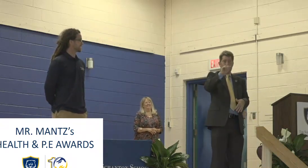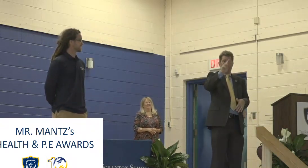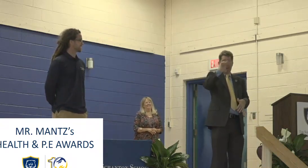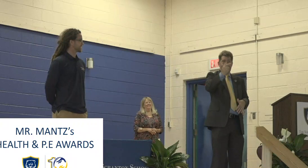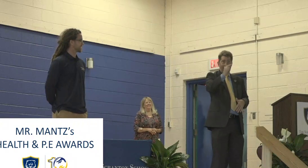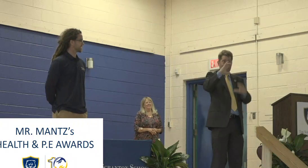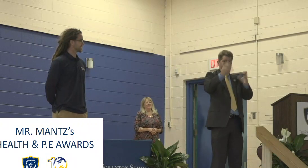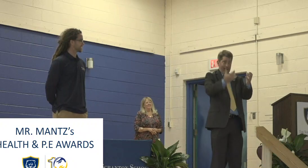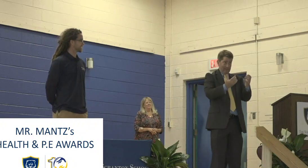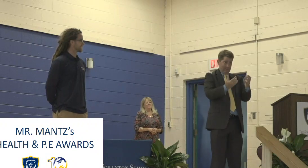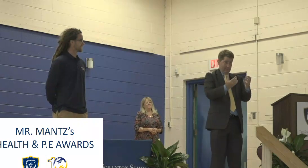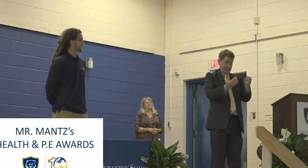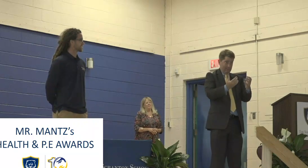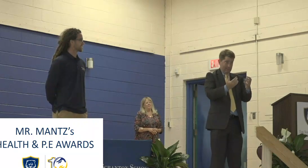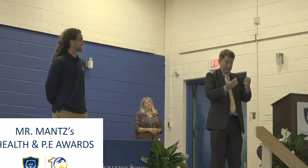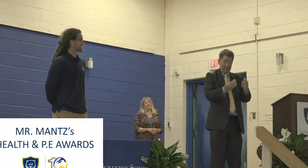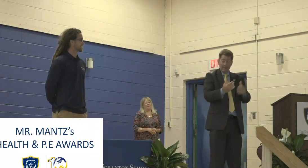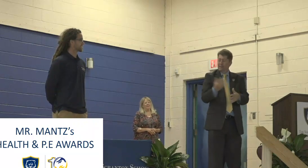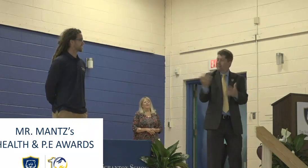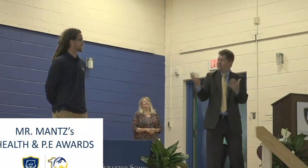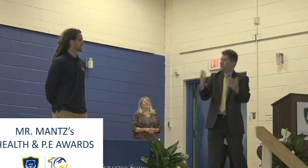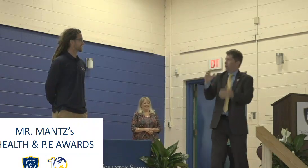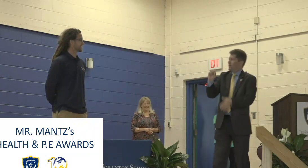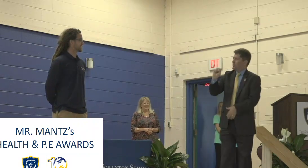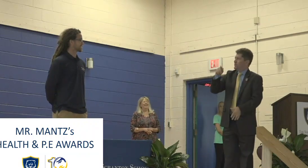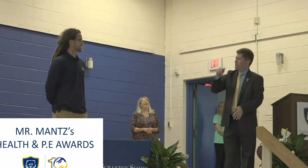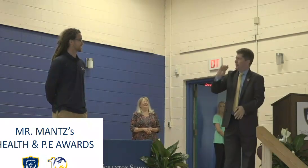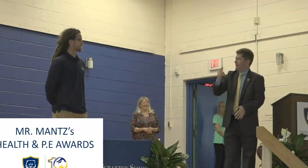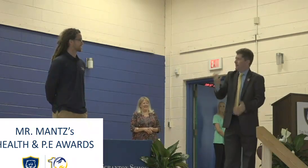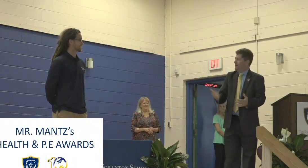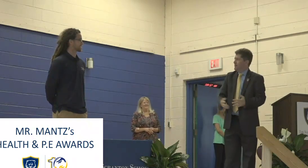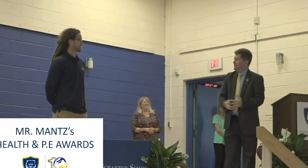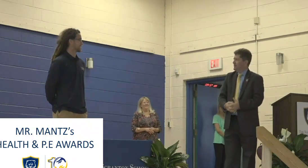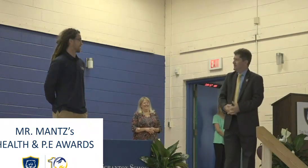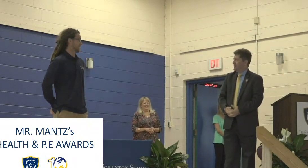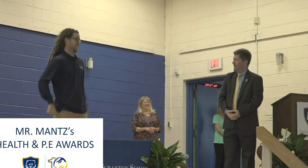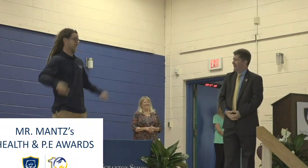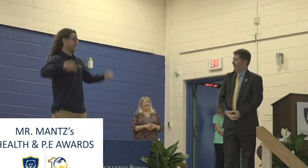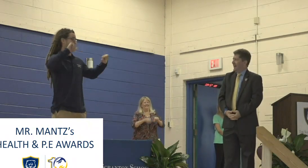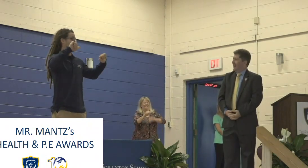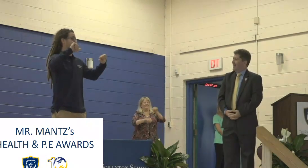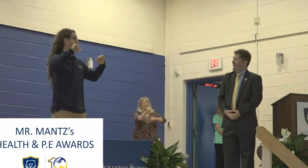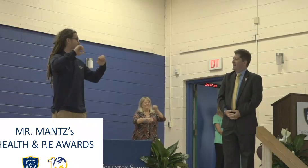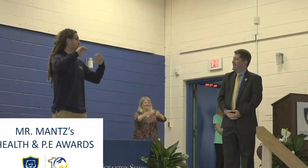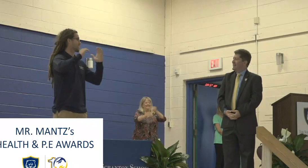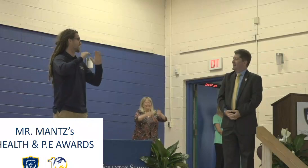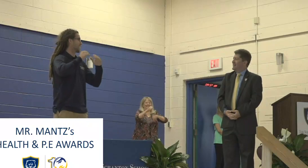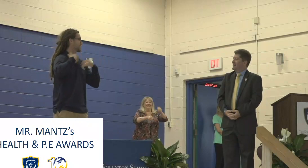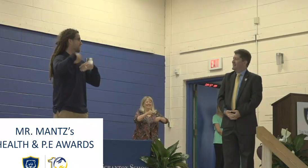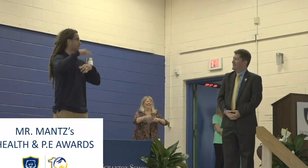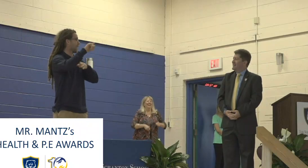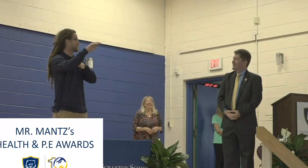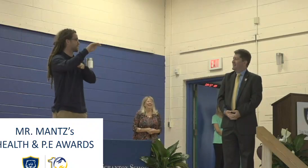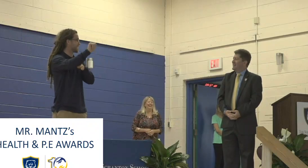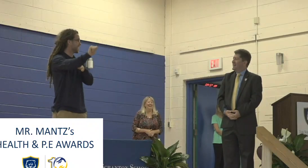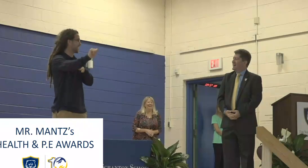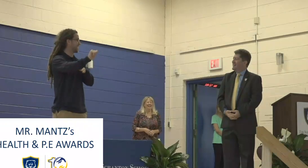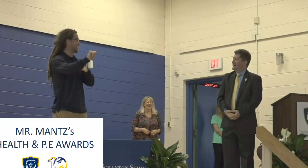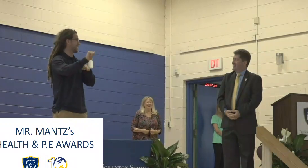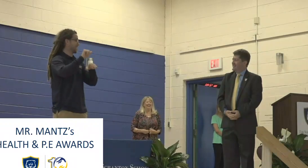a spinning class. What's spinning? It's an exercise at